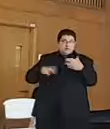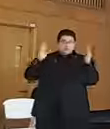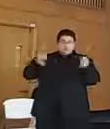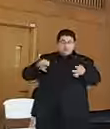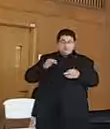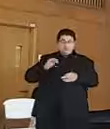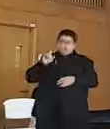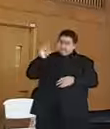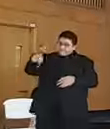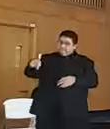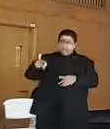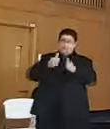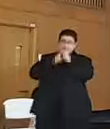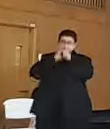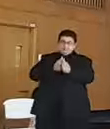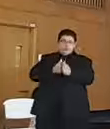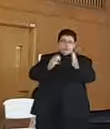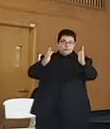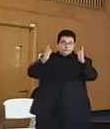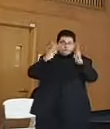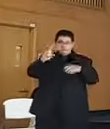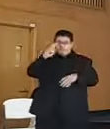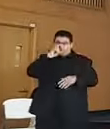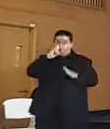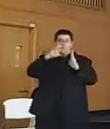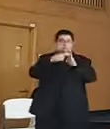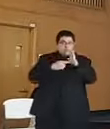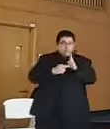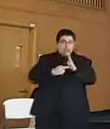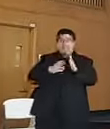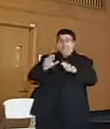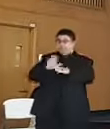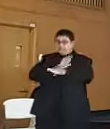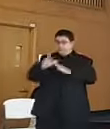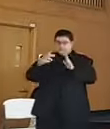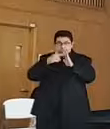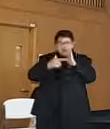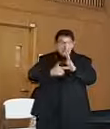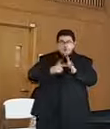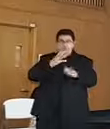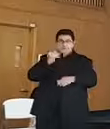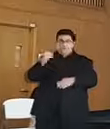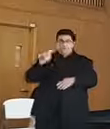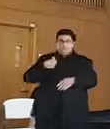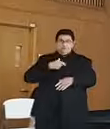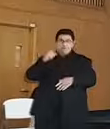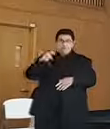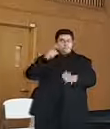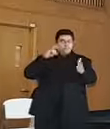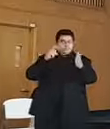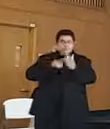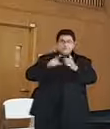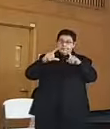guidelines. We have to follow the business guidelines, and we have to recognize that masks are mandatory in St. Louis